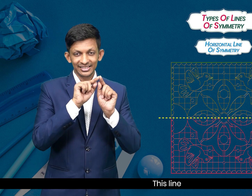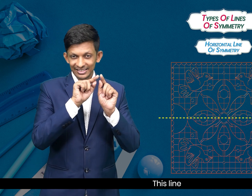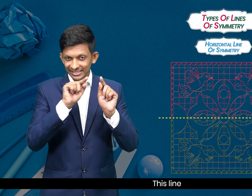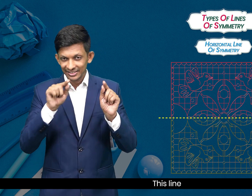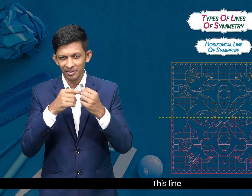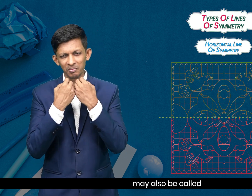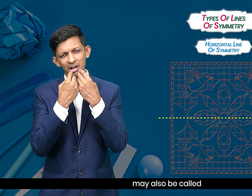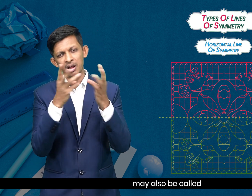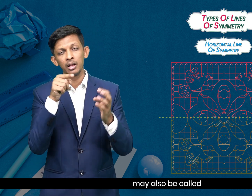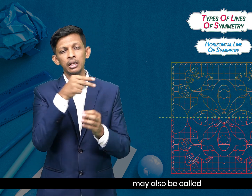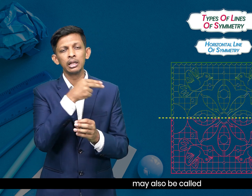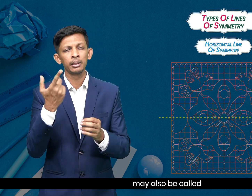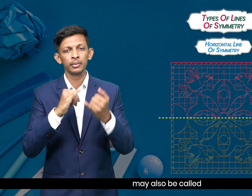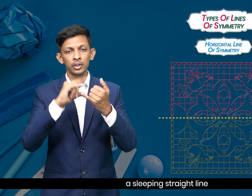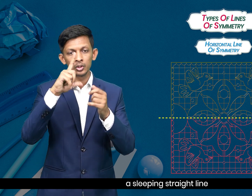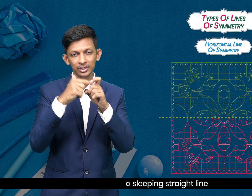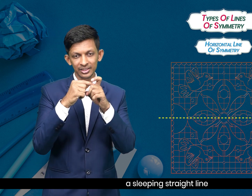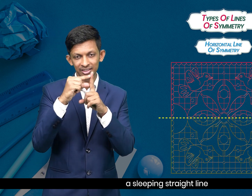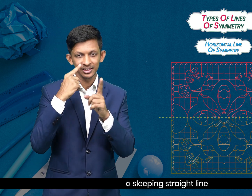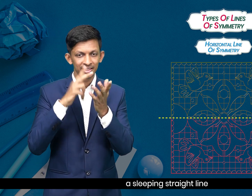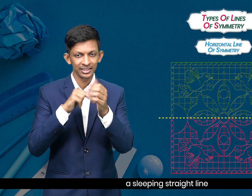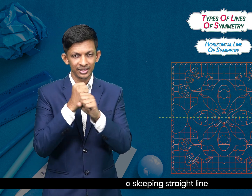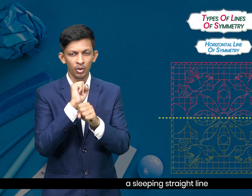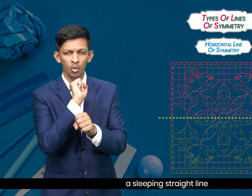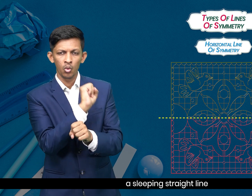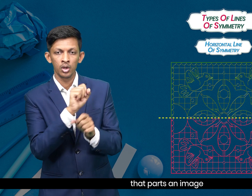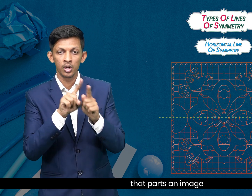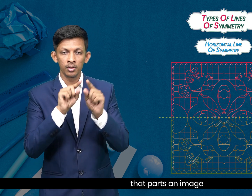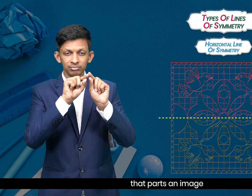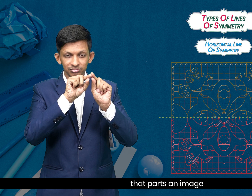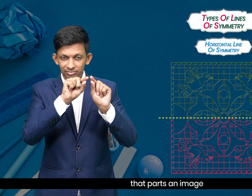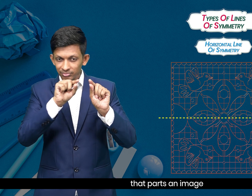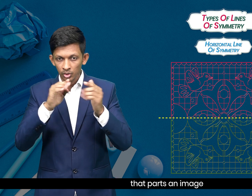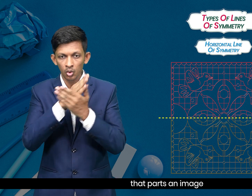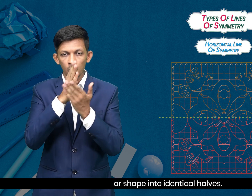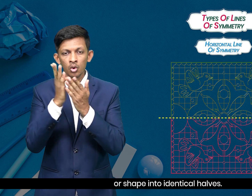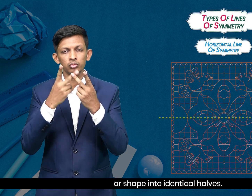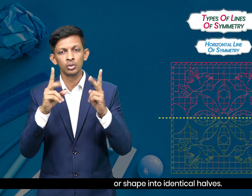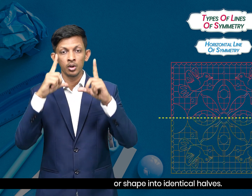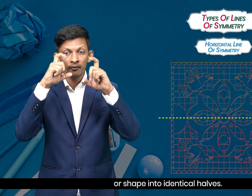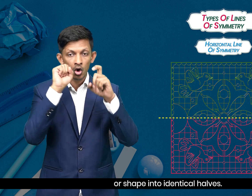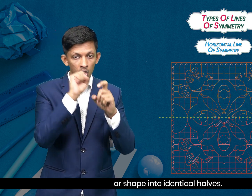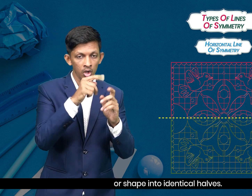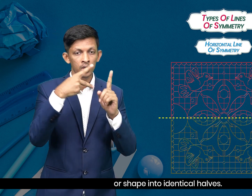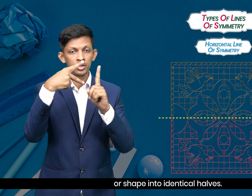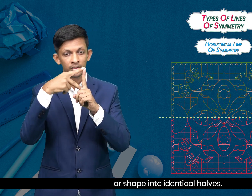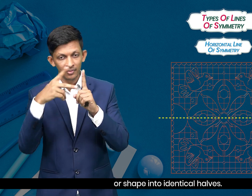This line may also be called a sleeping straight line that parts an image or shape into identical halves.